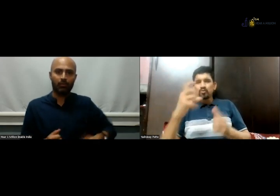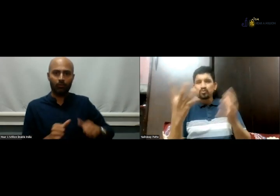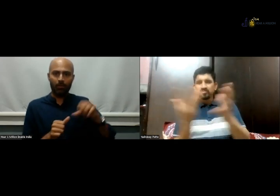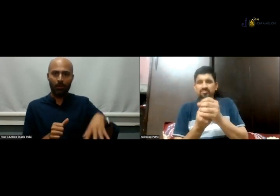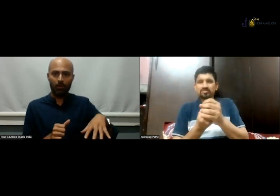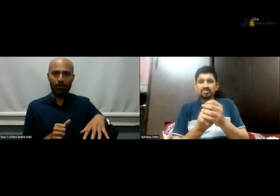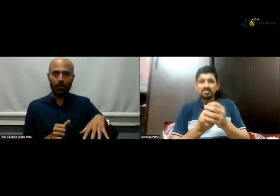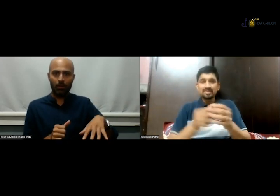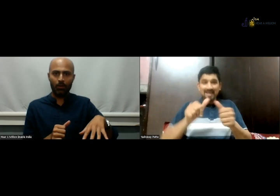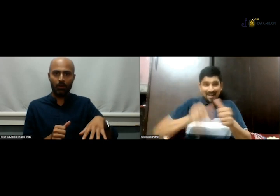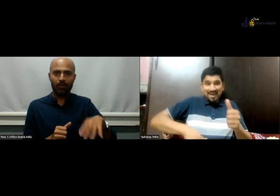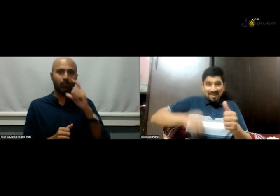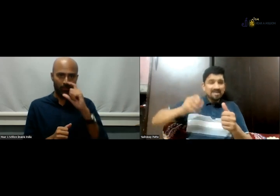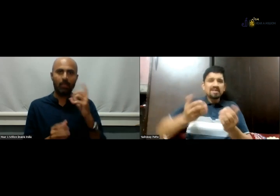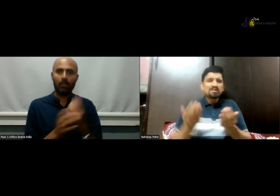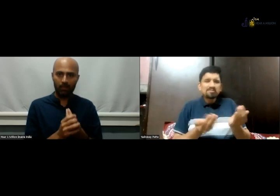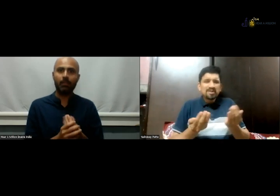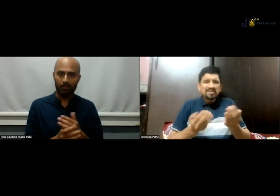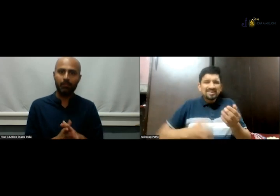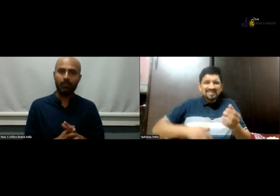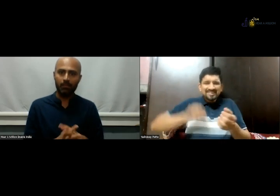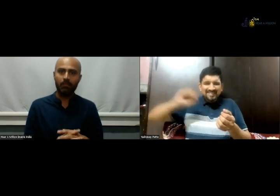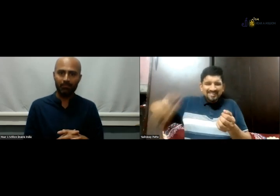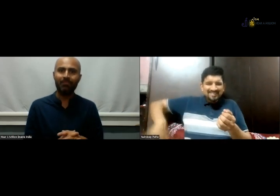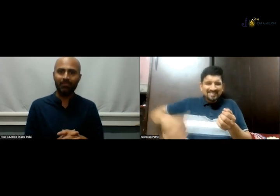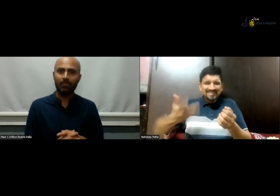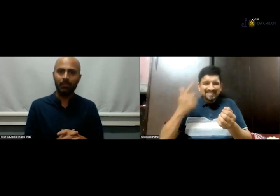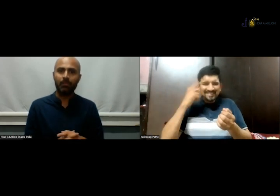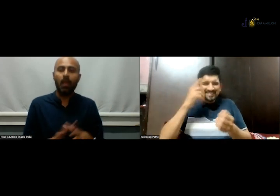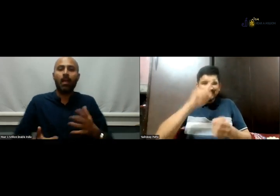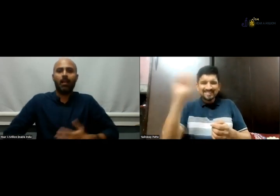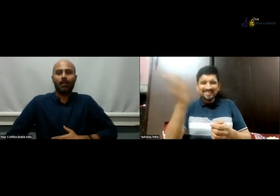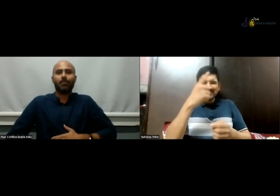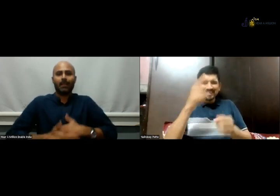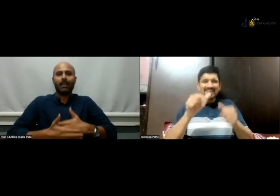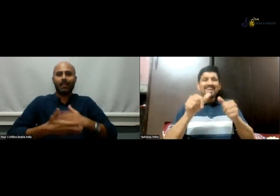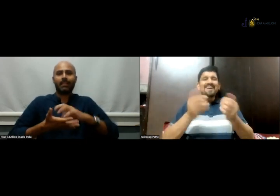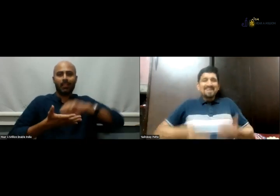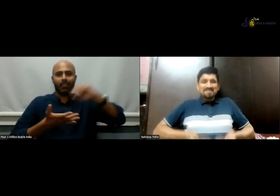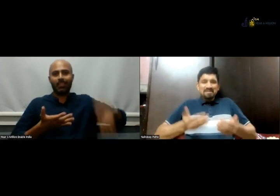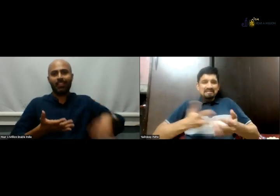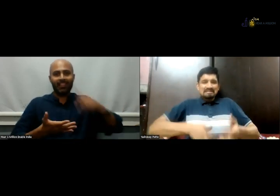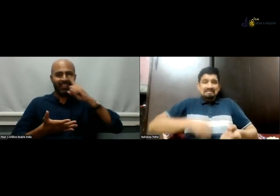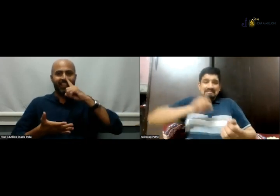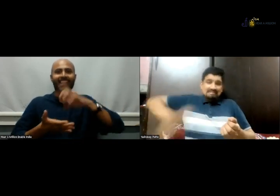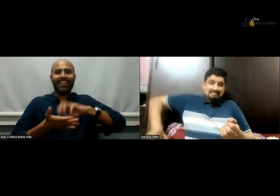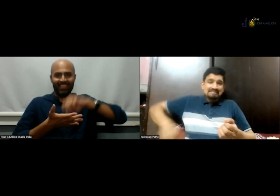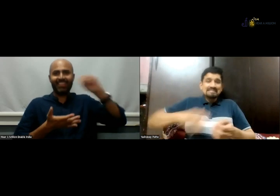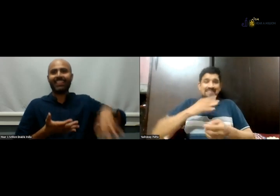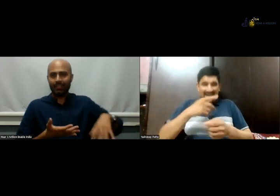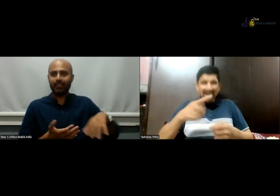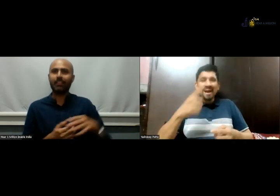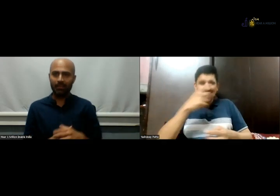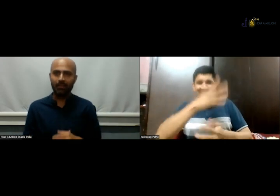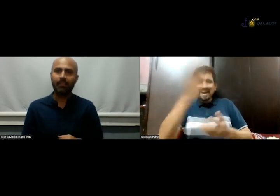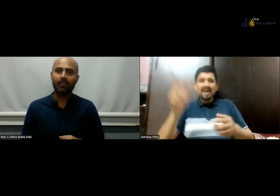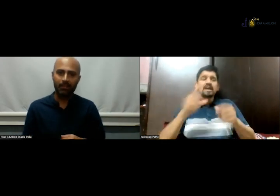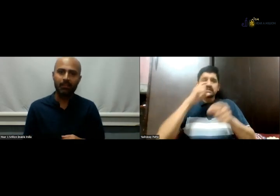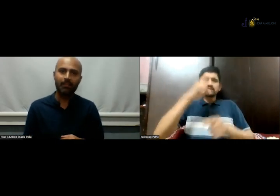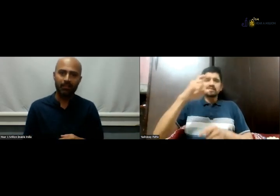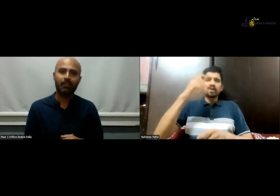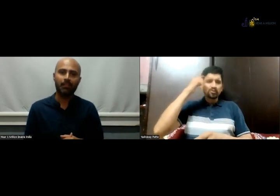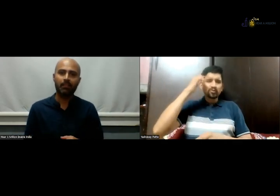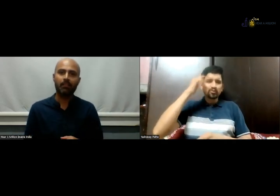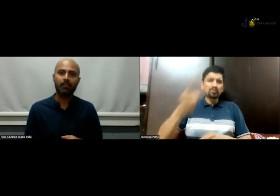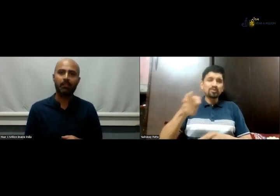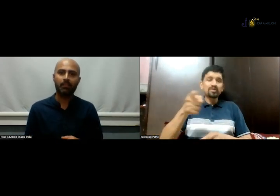was invited by them as well. And there is another one as well, ASAP. We talk about the abortion law of the